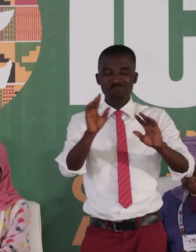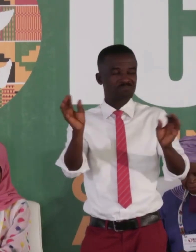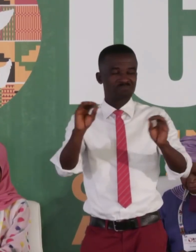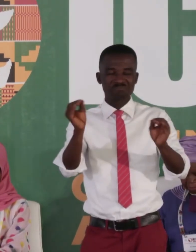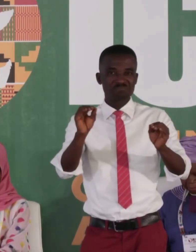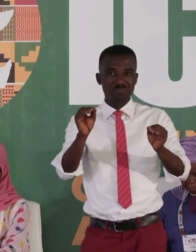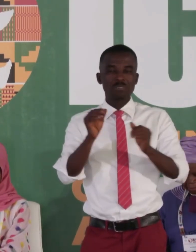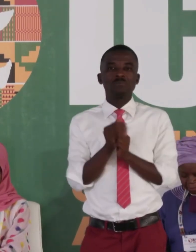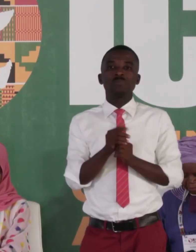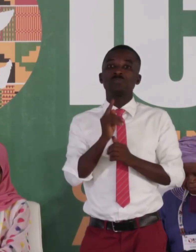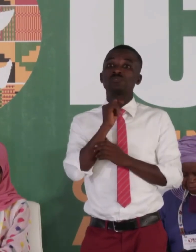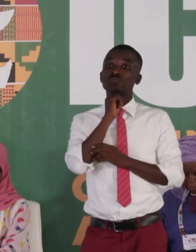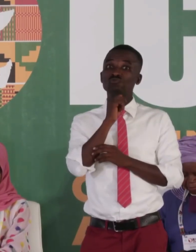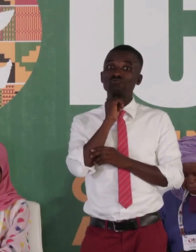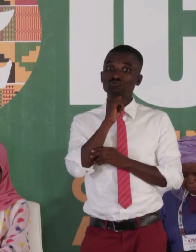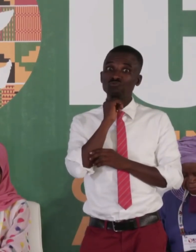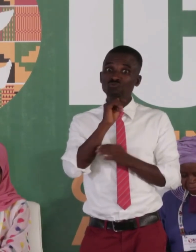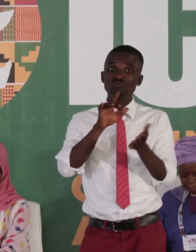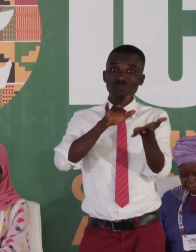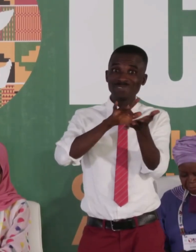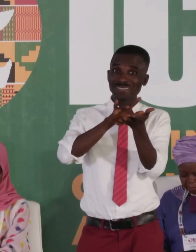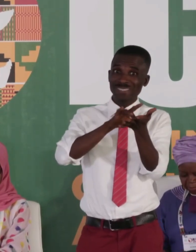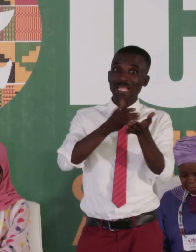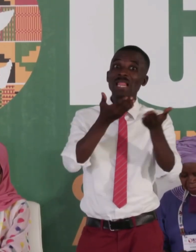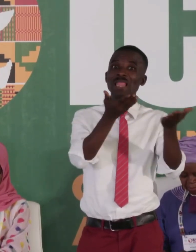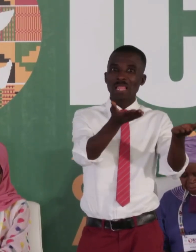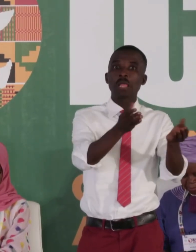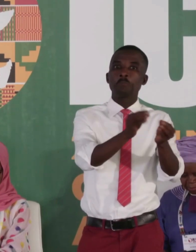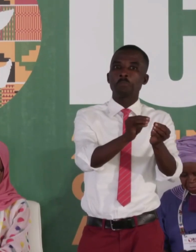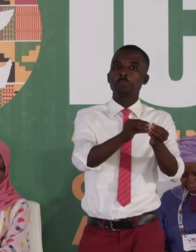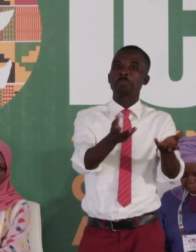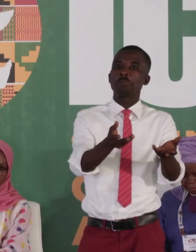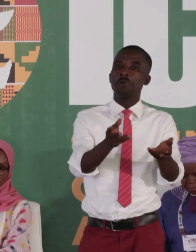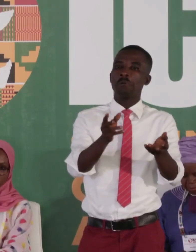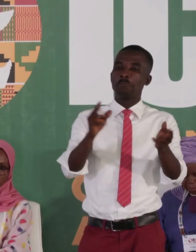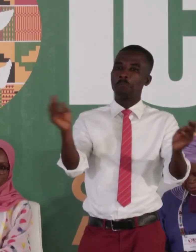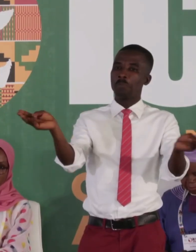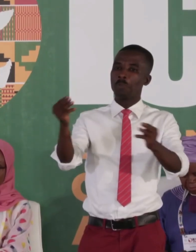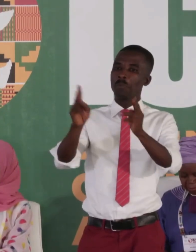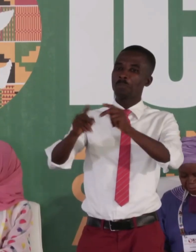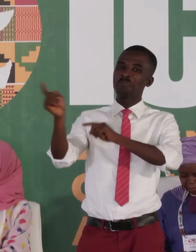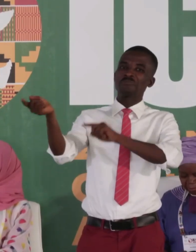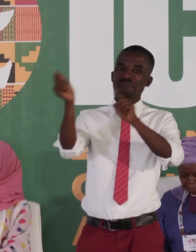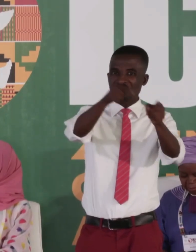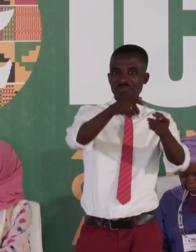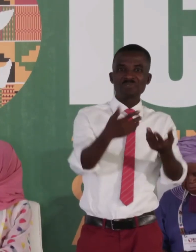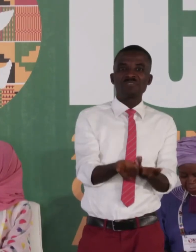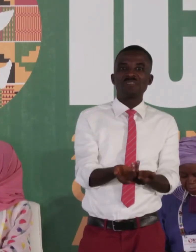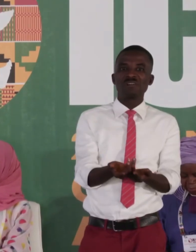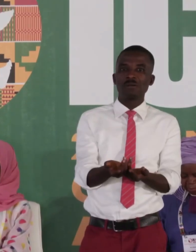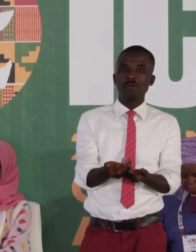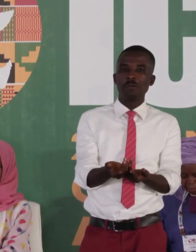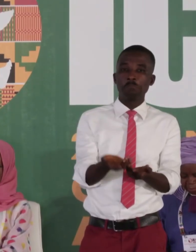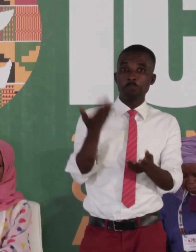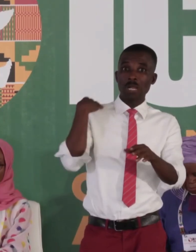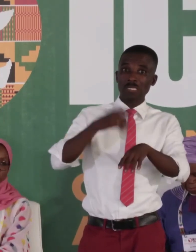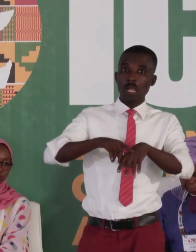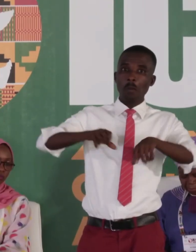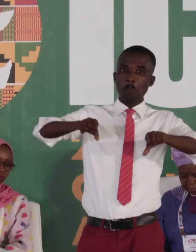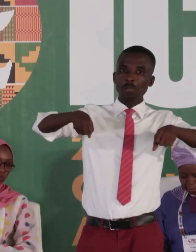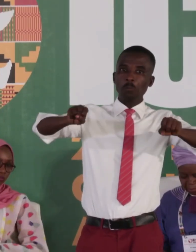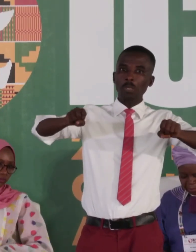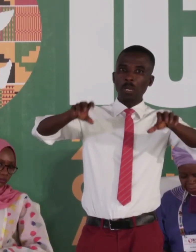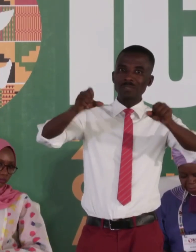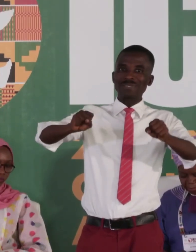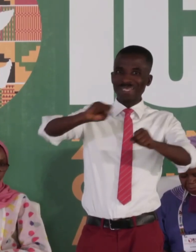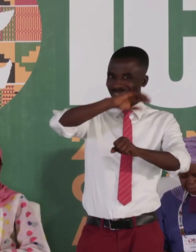kits, there were enough ARVs, but the challenge had to do with mobility. First, there was a ban on motorbike riding.